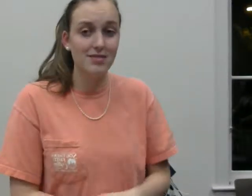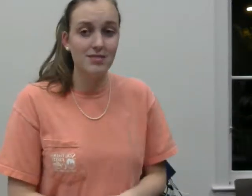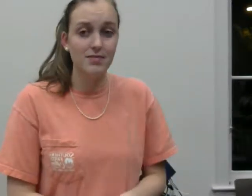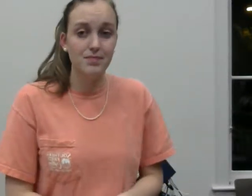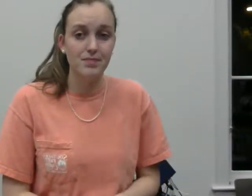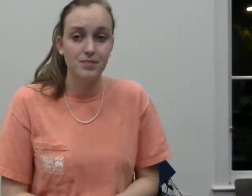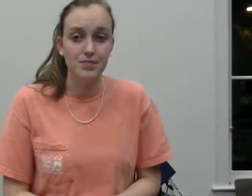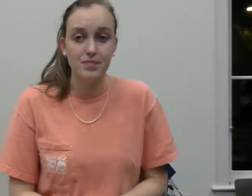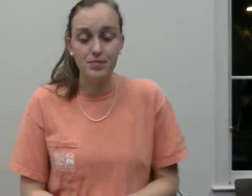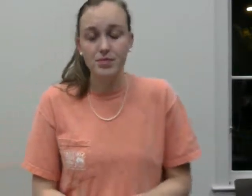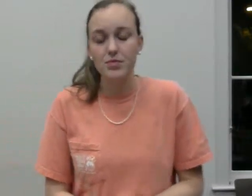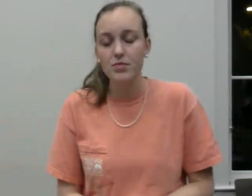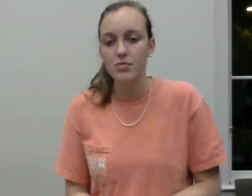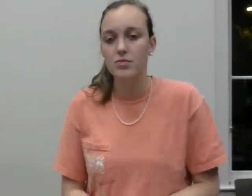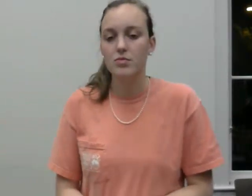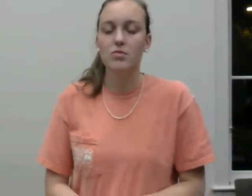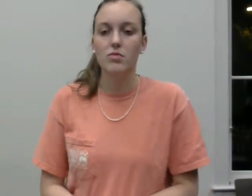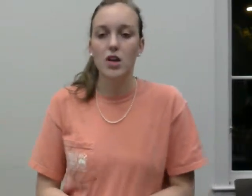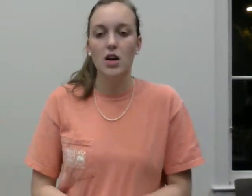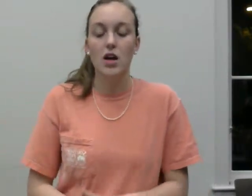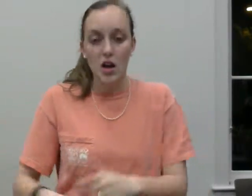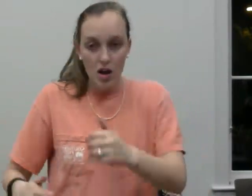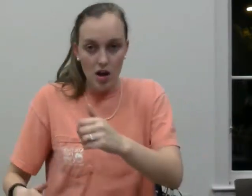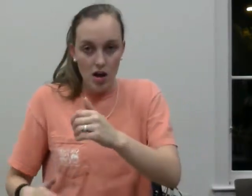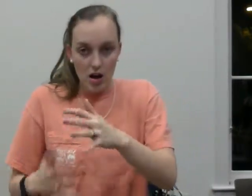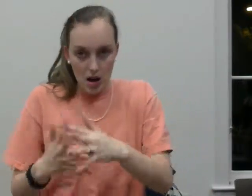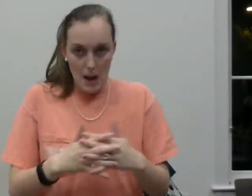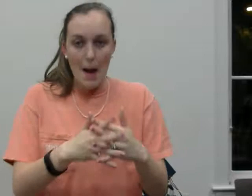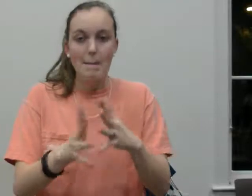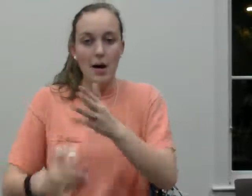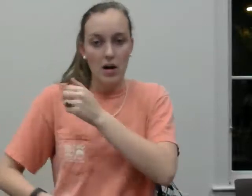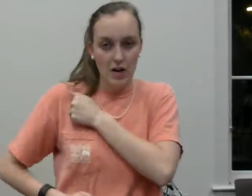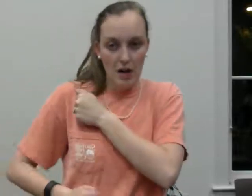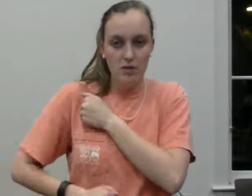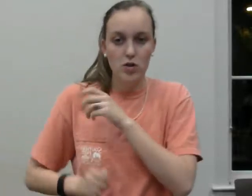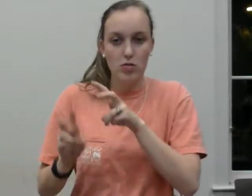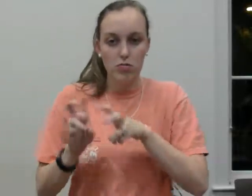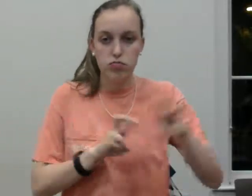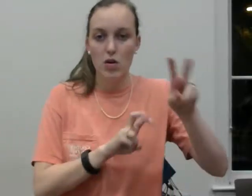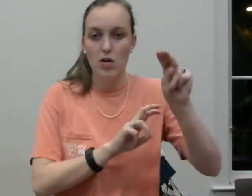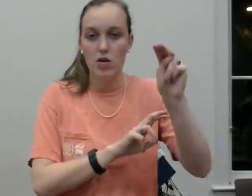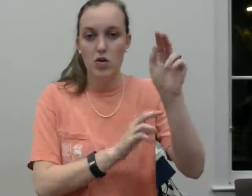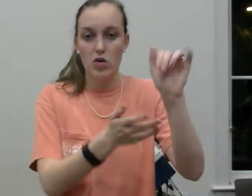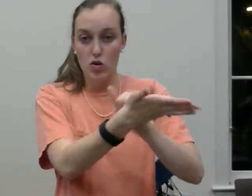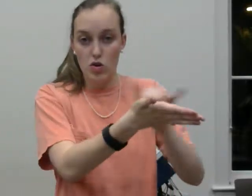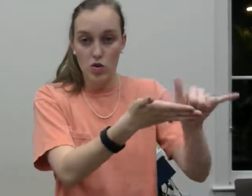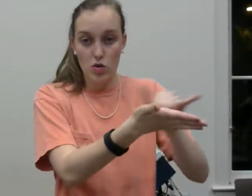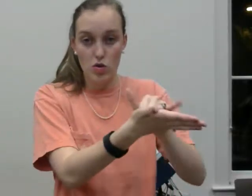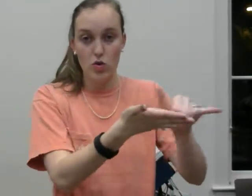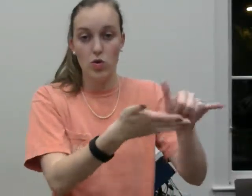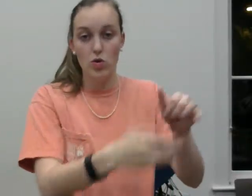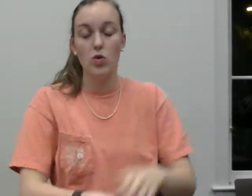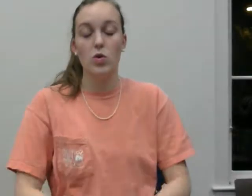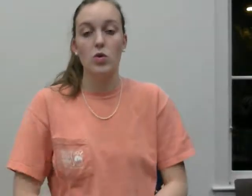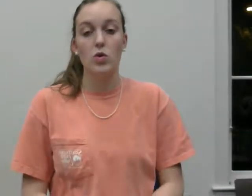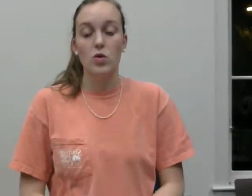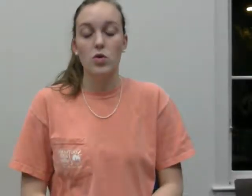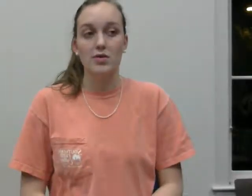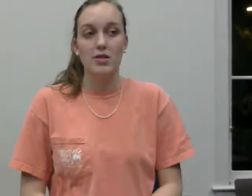American forces at Albany, New York, took on the forces at Albany, New York, right here, he had a very clear disadvantage. What was that